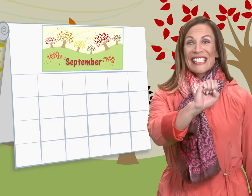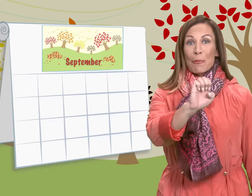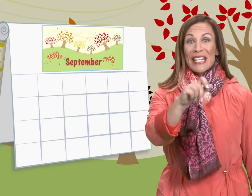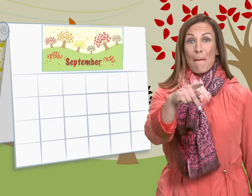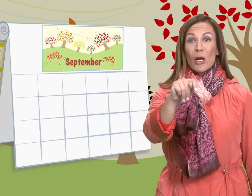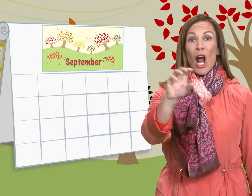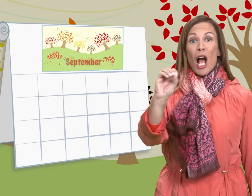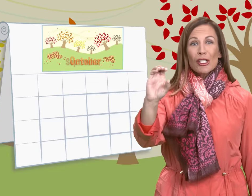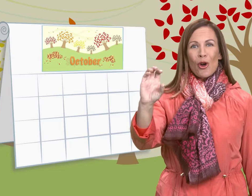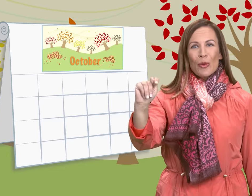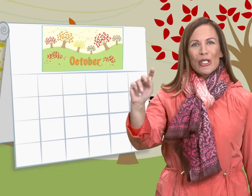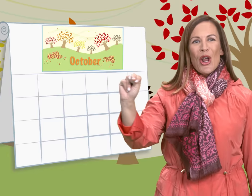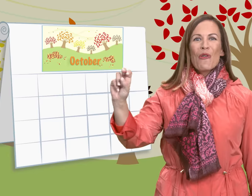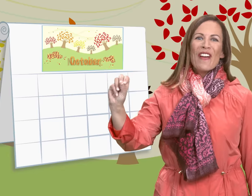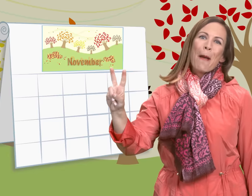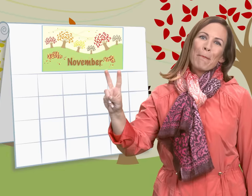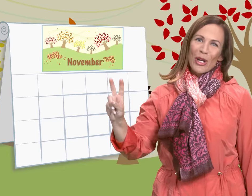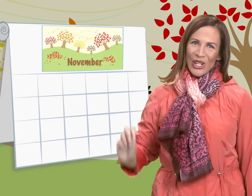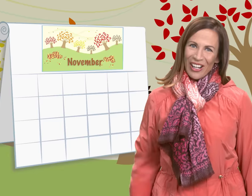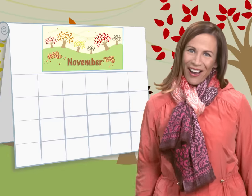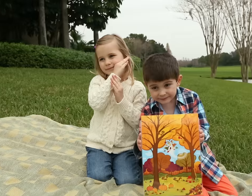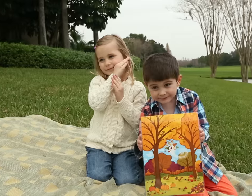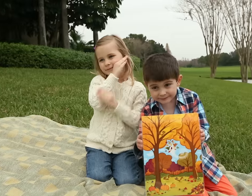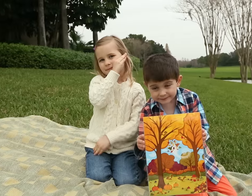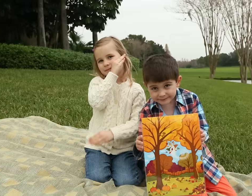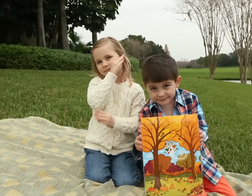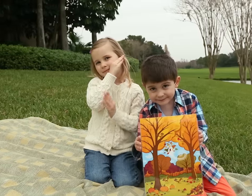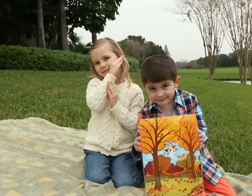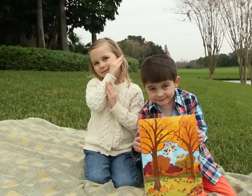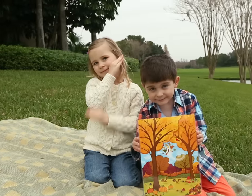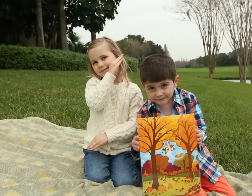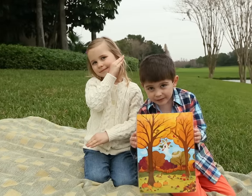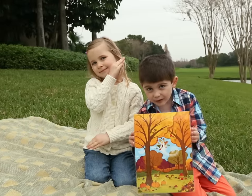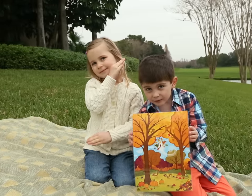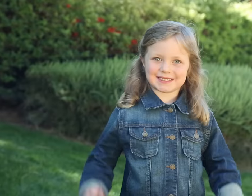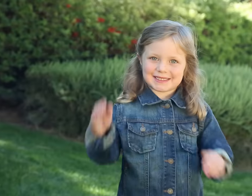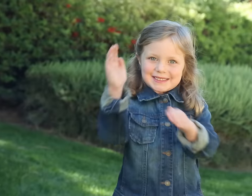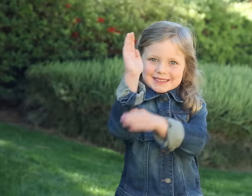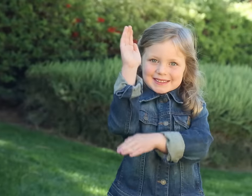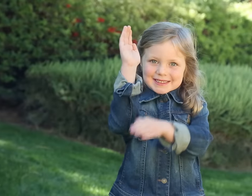September, October, November. Helping us all remember.